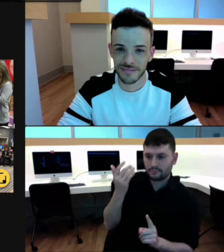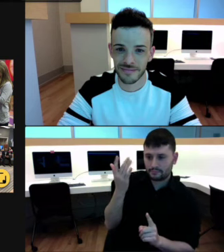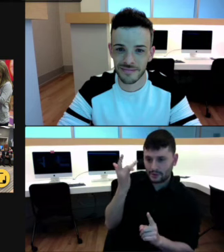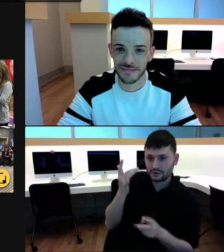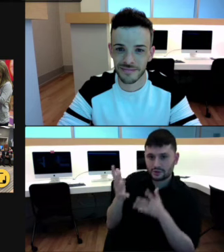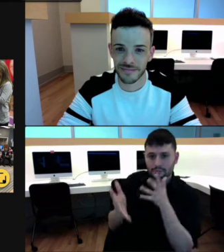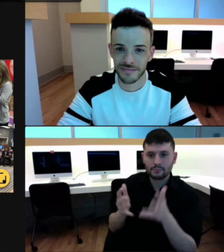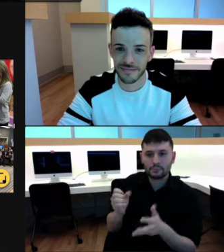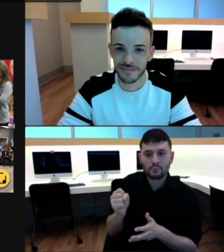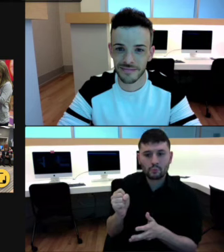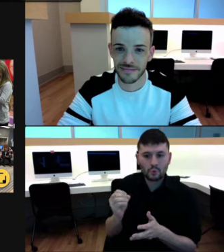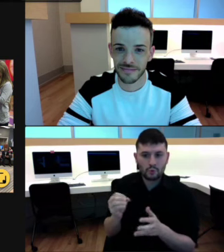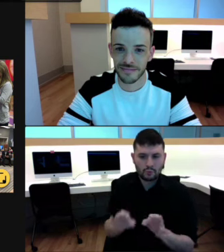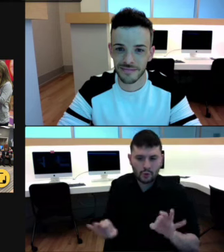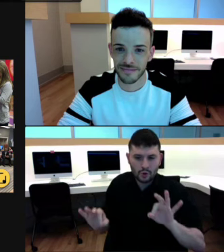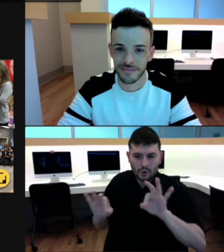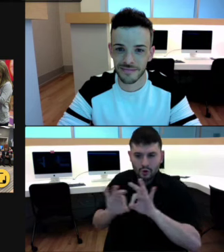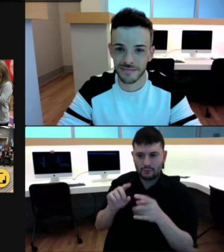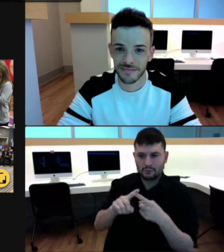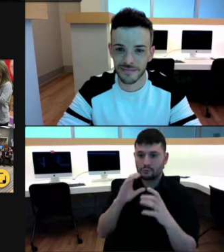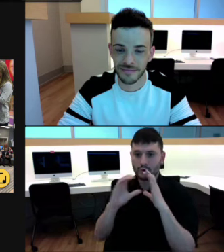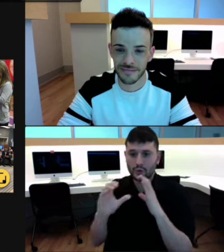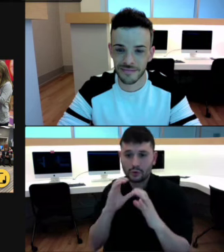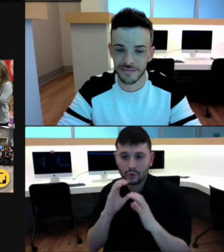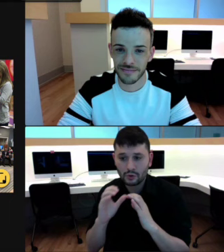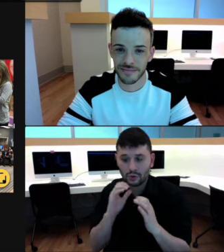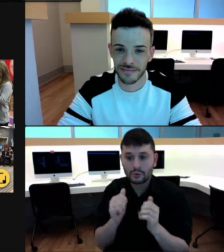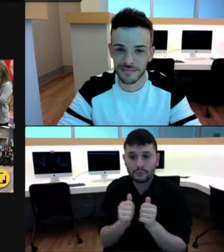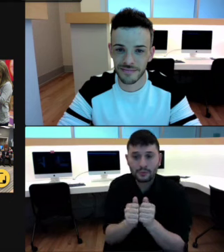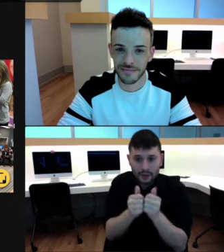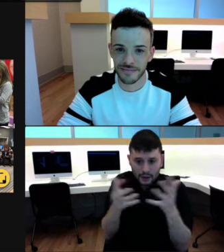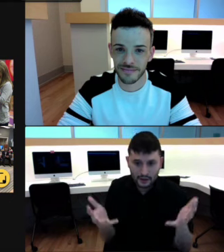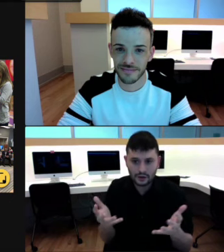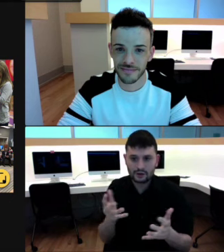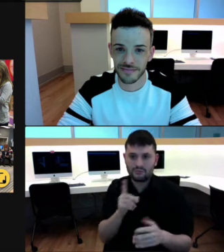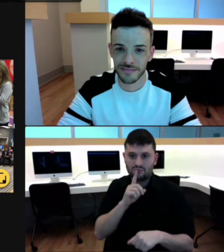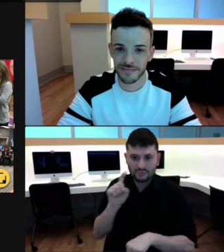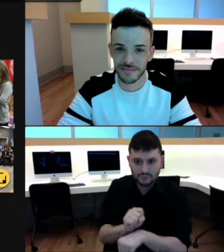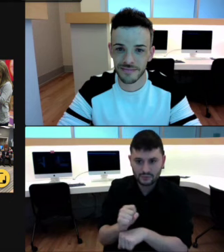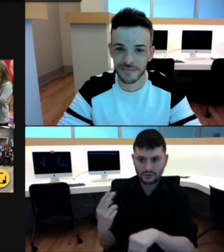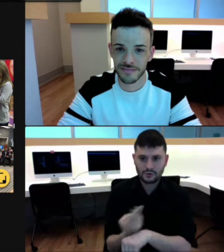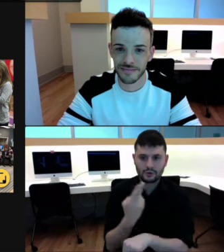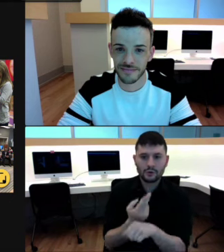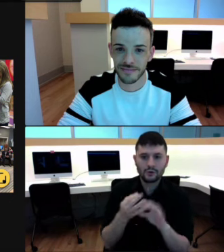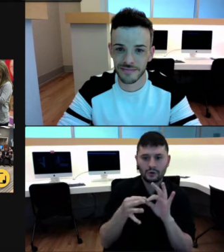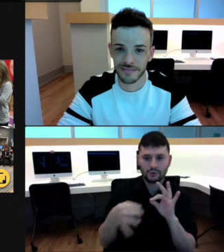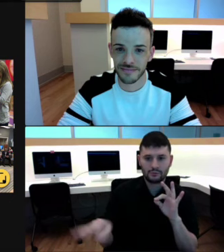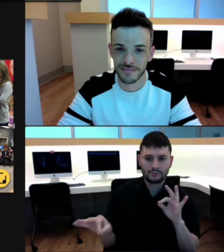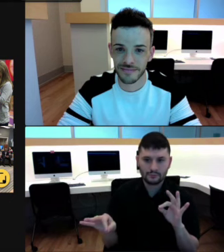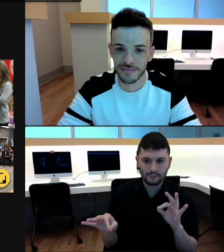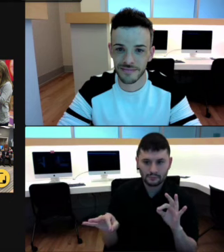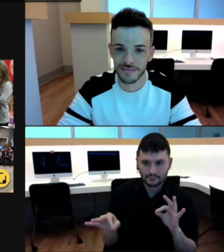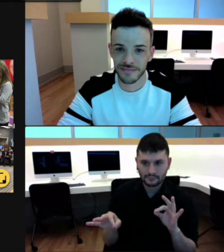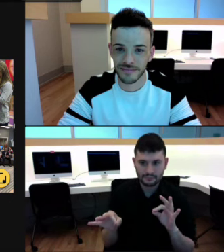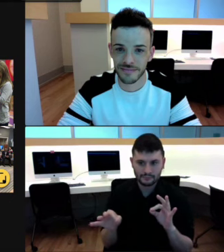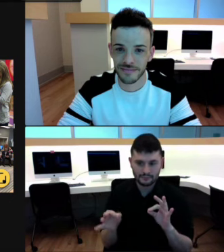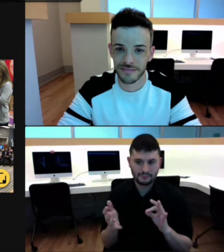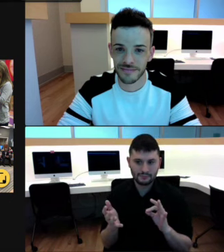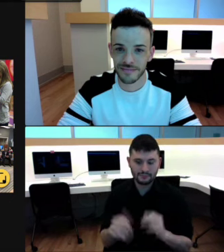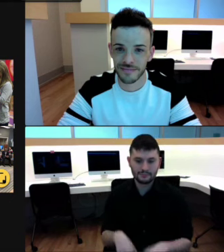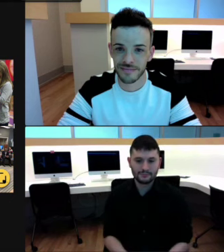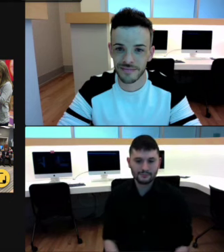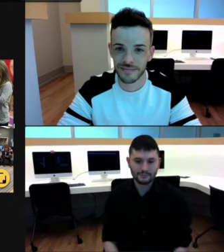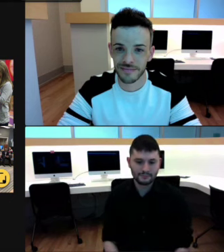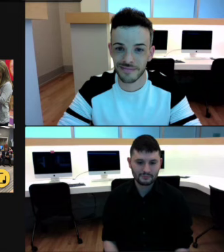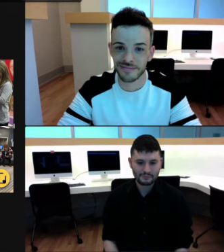to people around the world. Gestures are a very important part of communication, and without them, we wouldn't really have the full